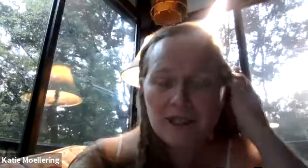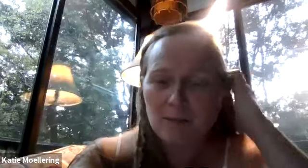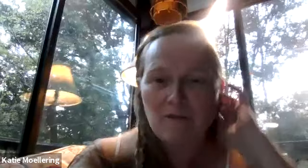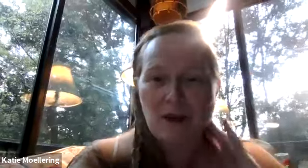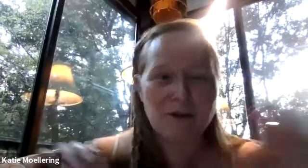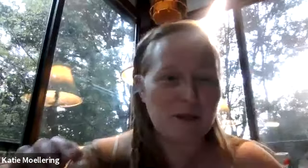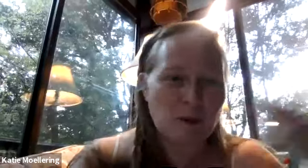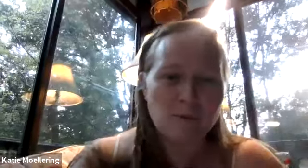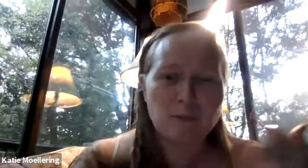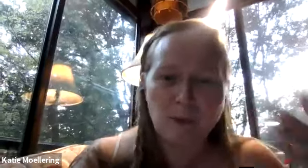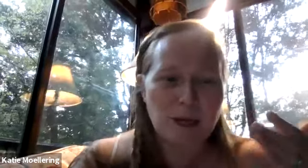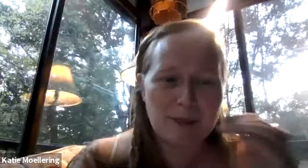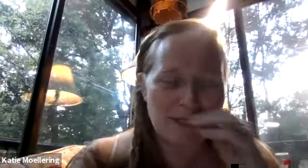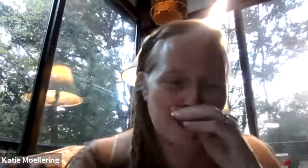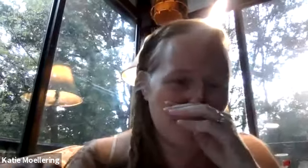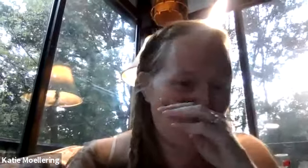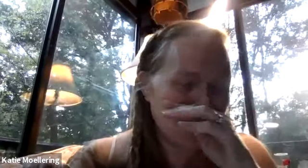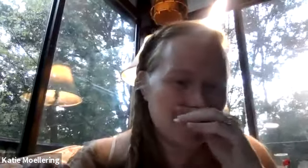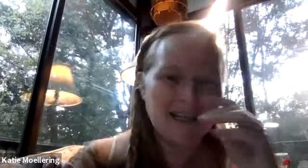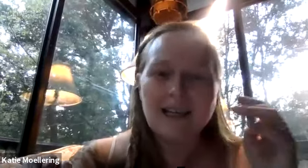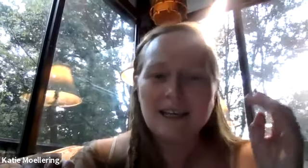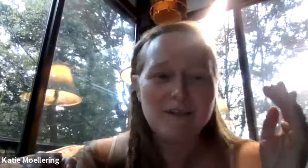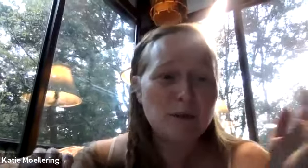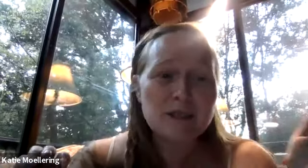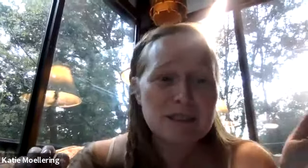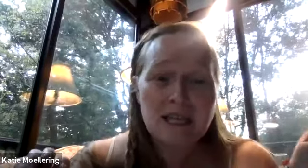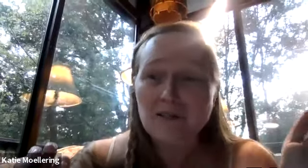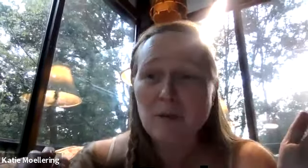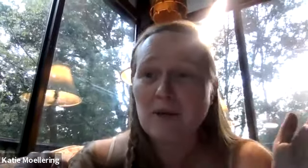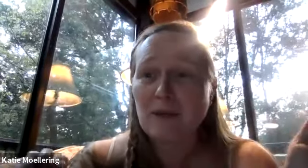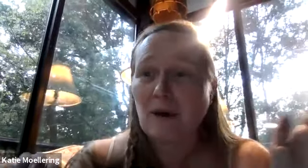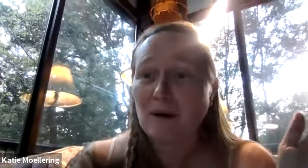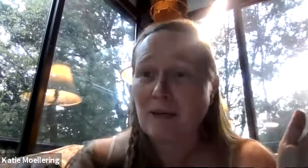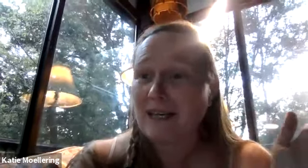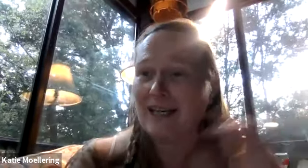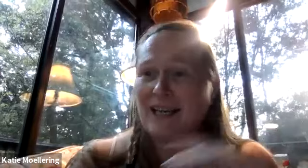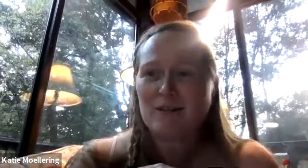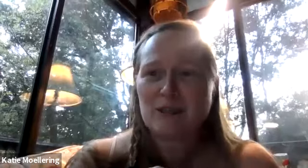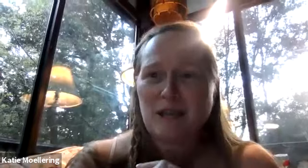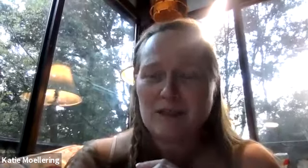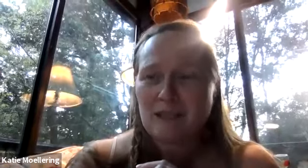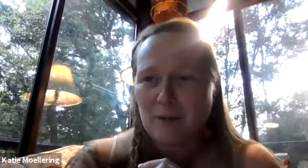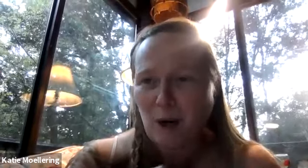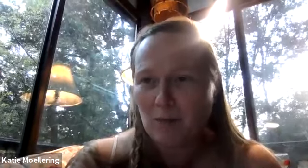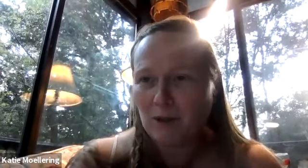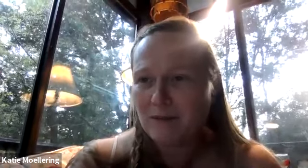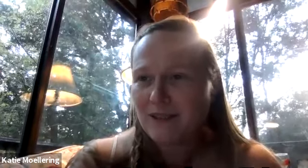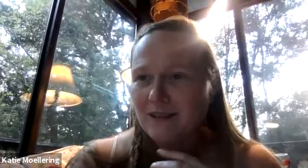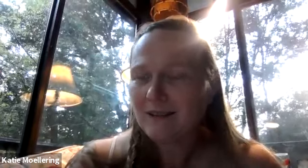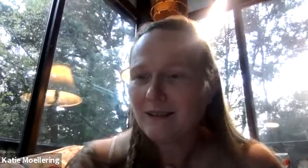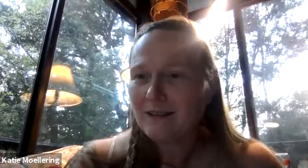on my phone. It won't pull up my sent box. If you would just tell everybody we are meeting, I was just having tech problems.